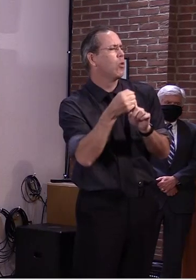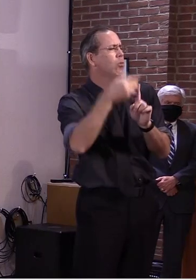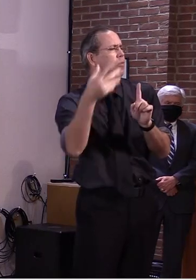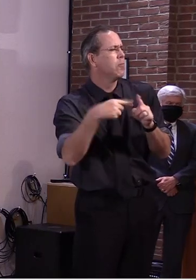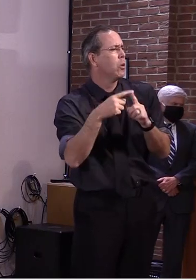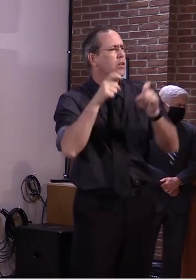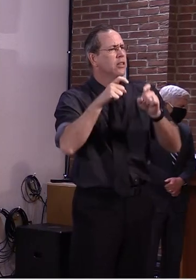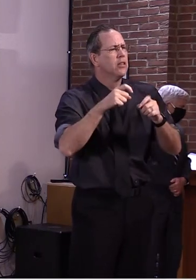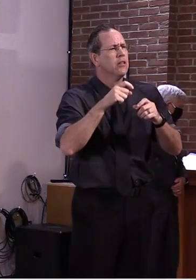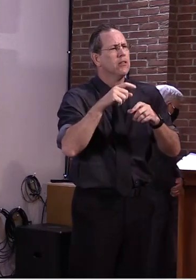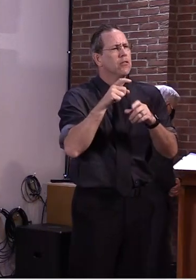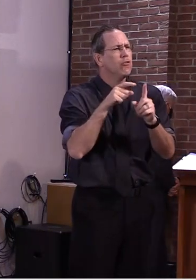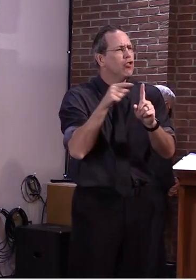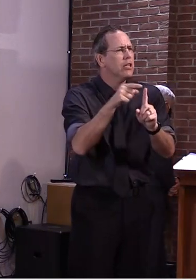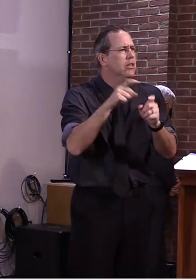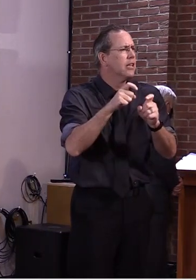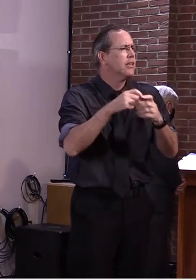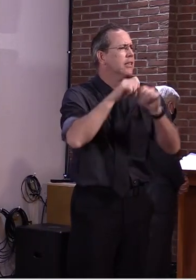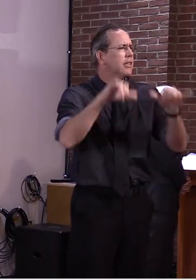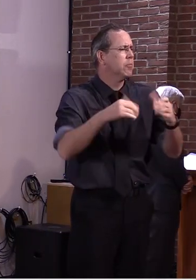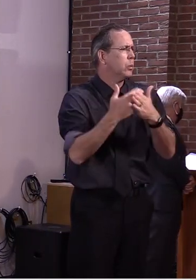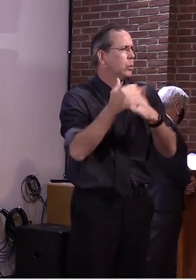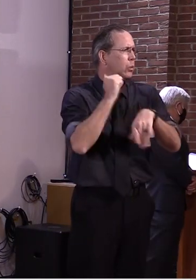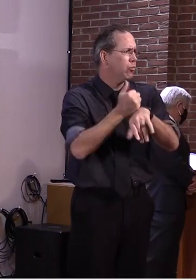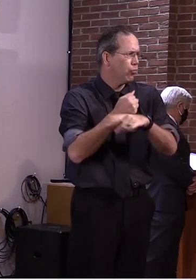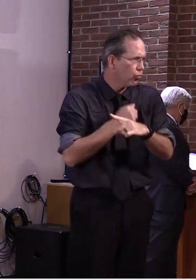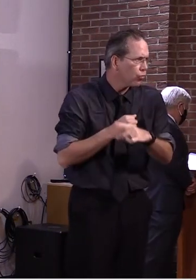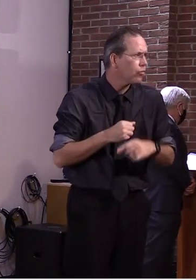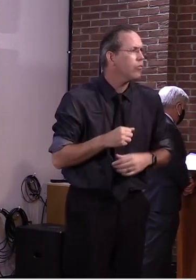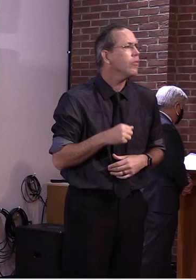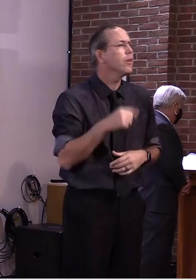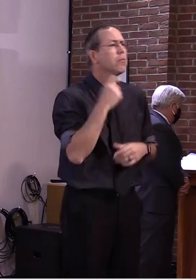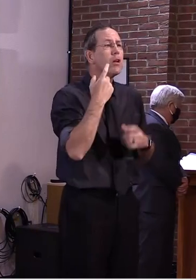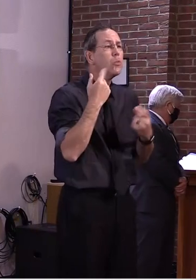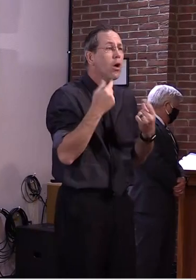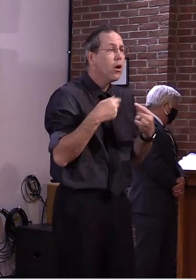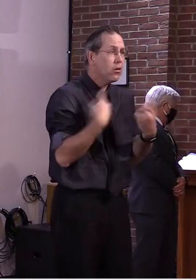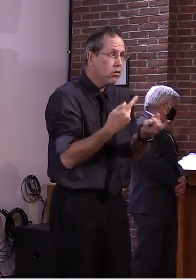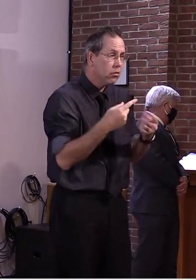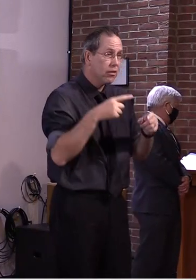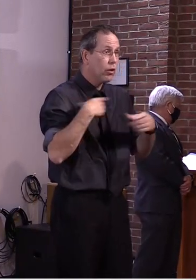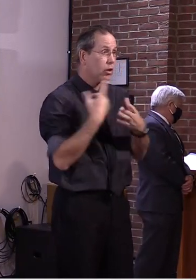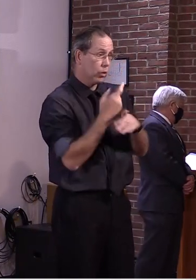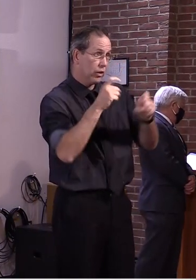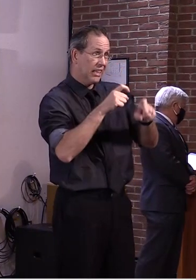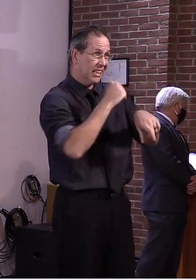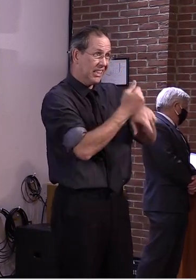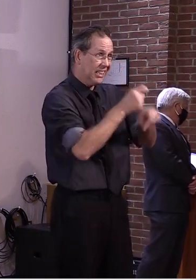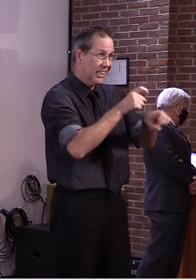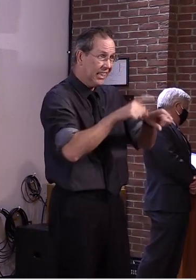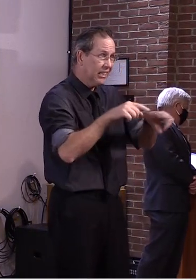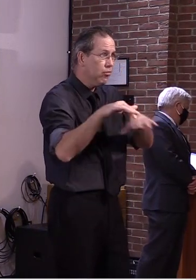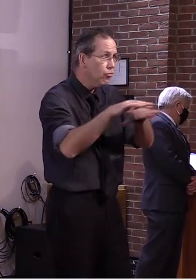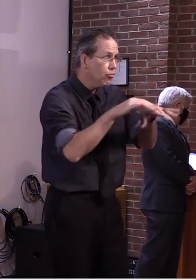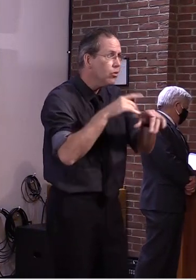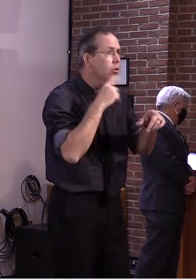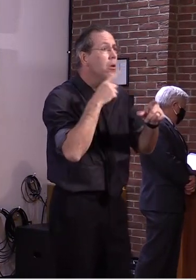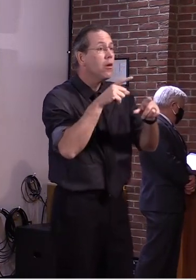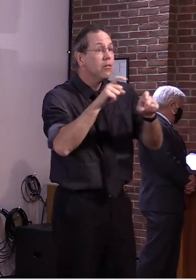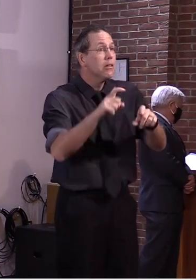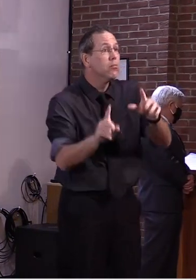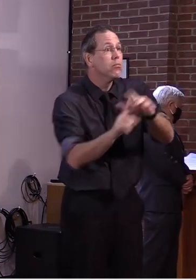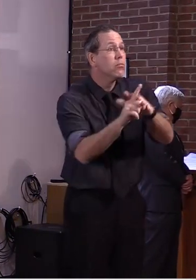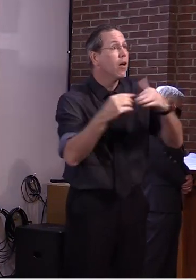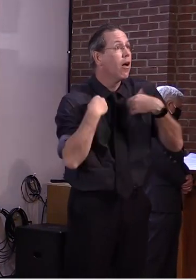this because a strong testing system and using these tests to activate our contact tracing team is key